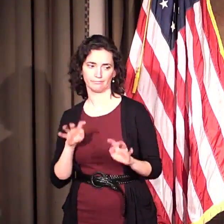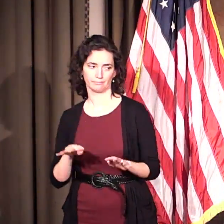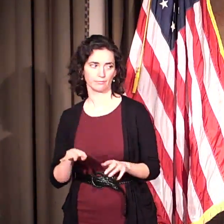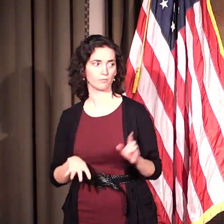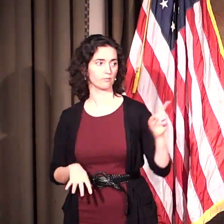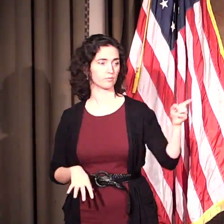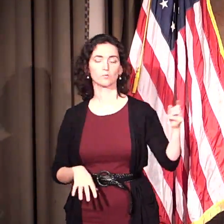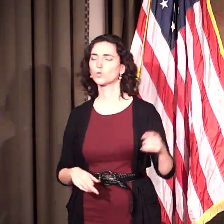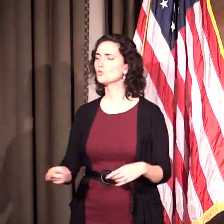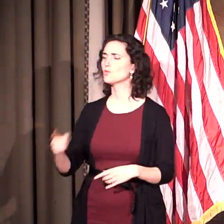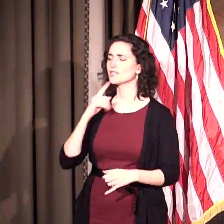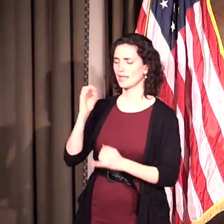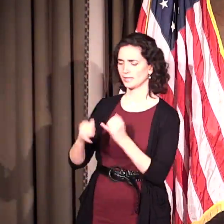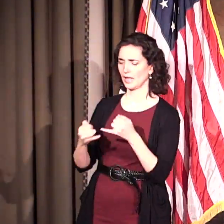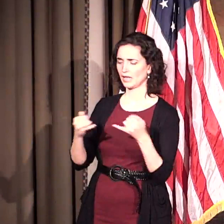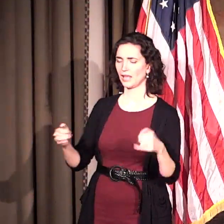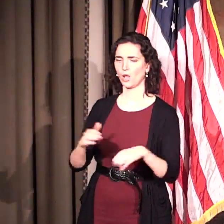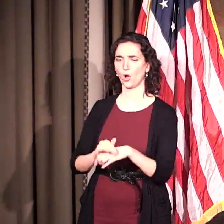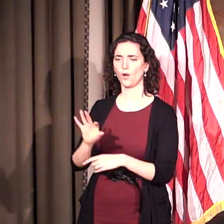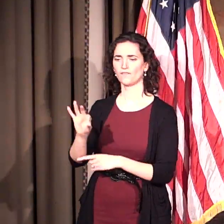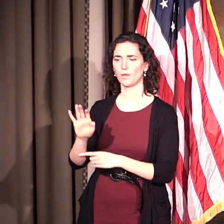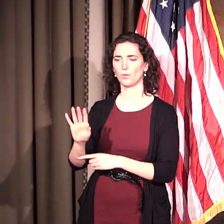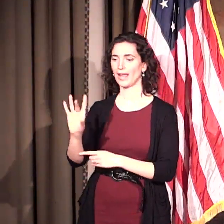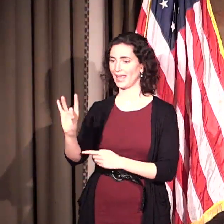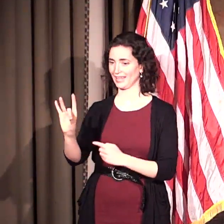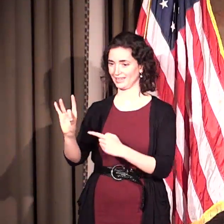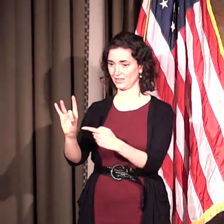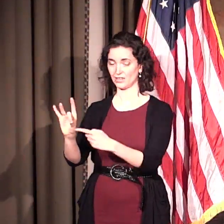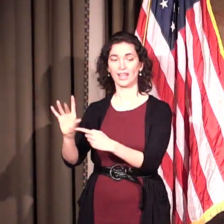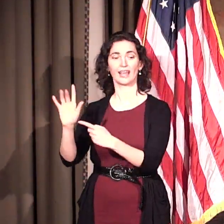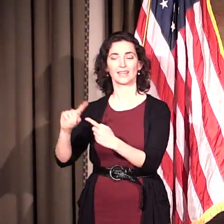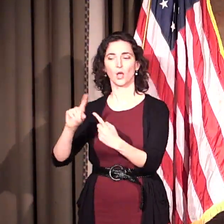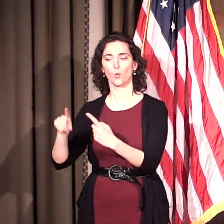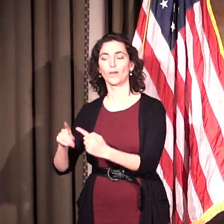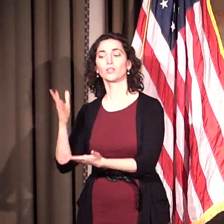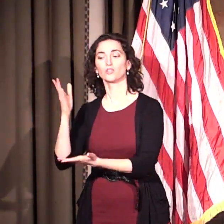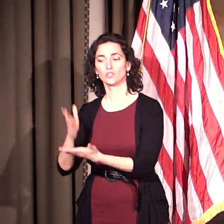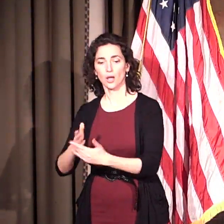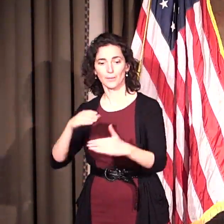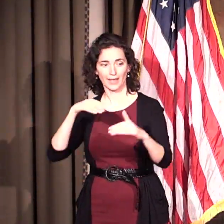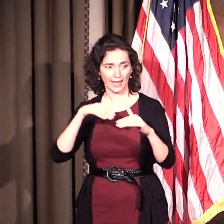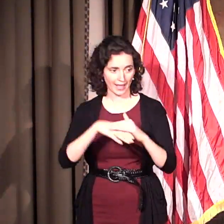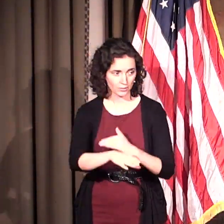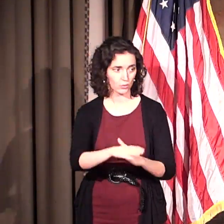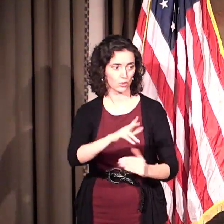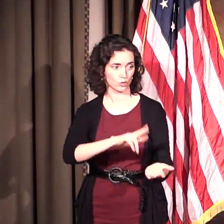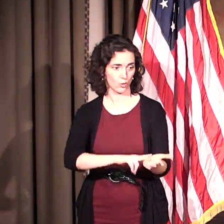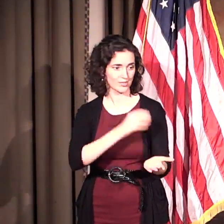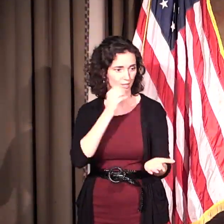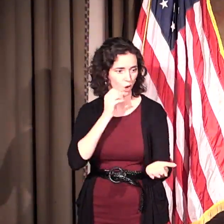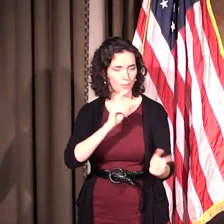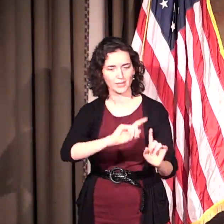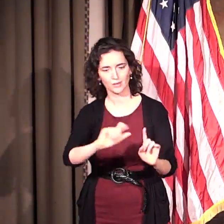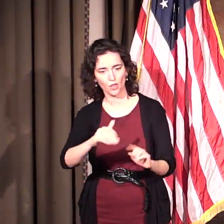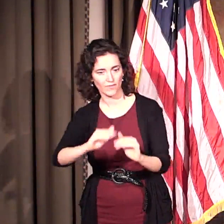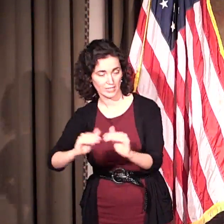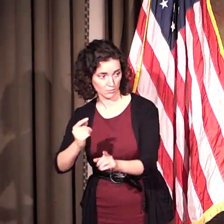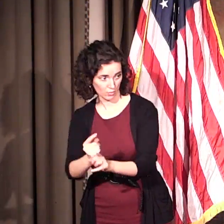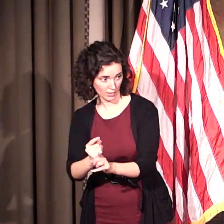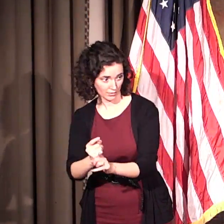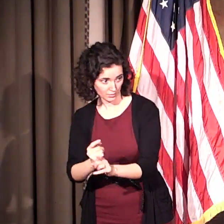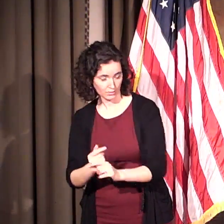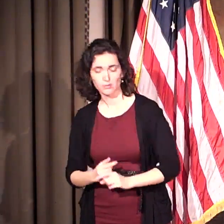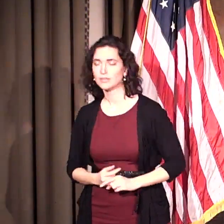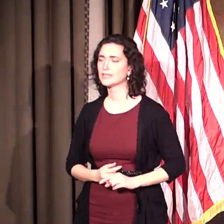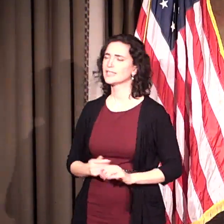February 8th deadline, so that's just when they're going to stop making the visits at the various facilities. Is that right?